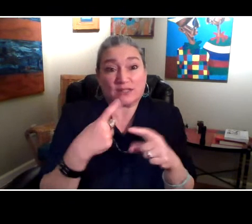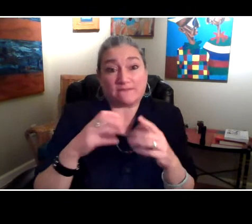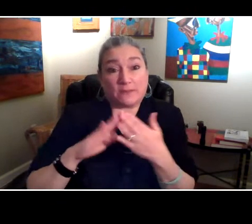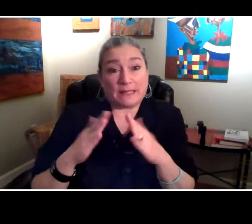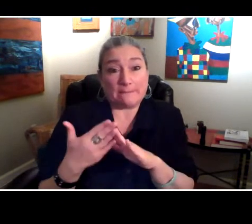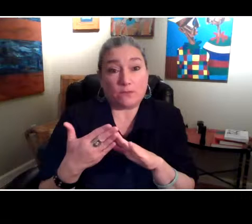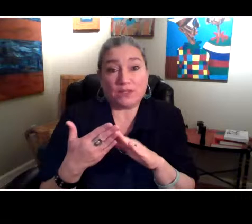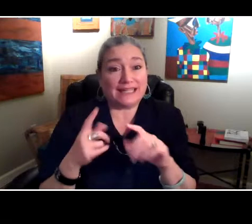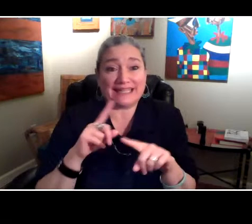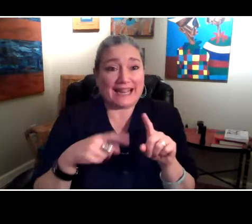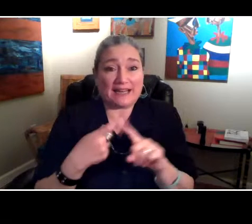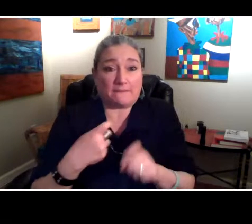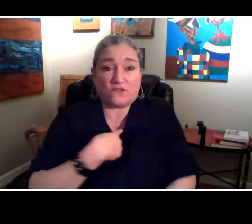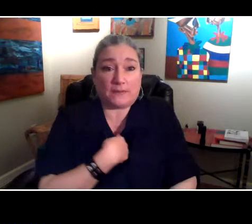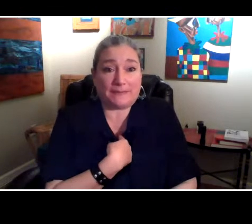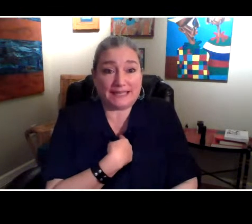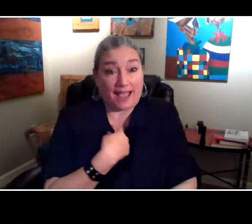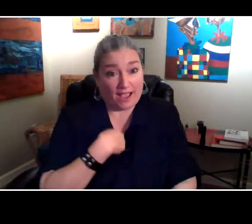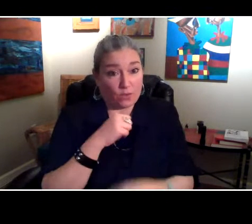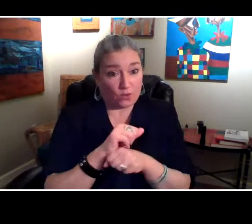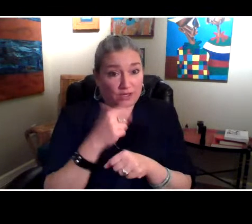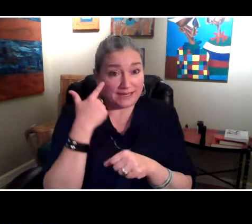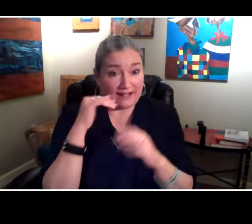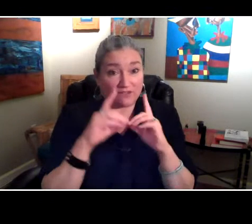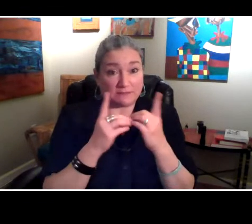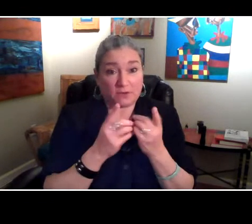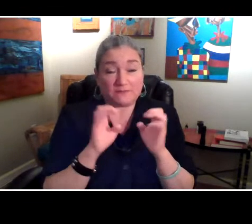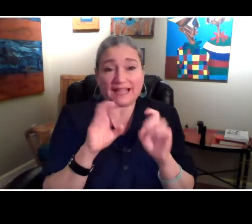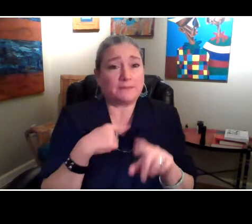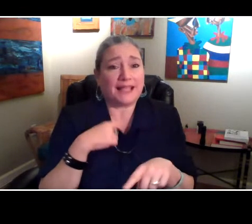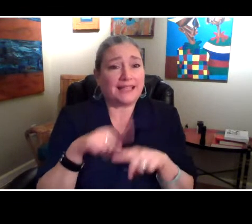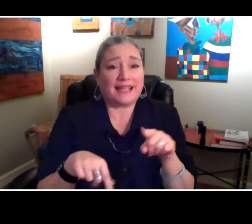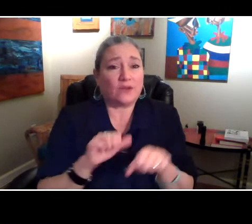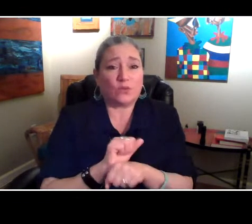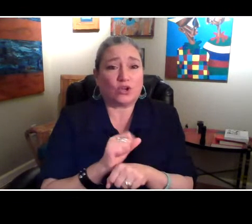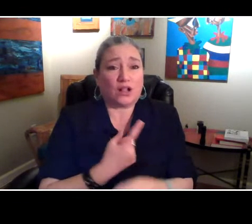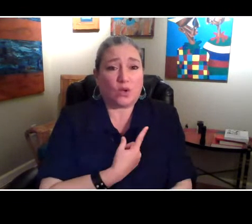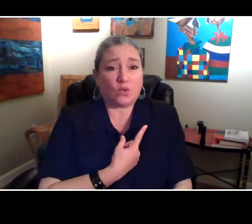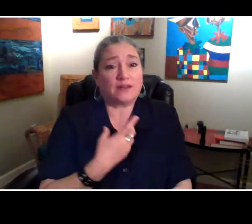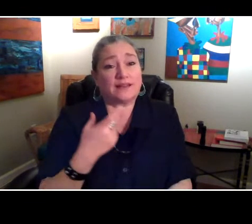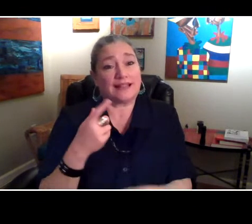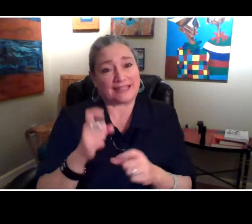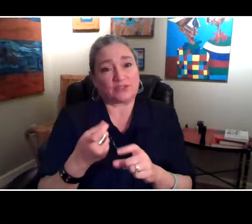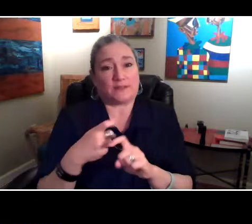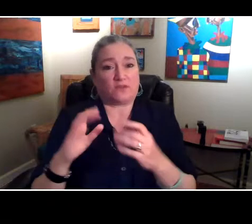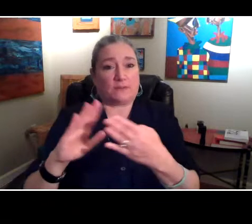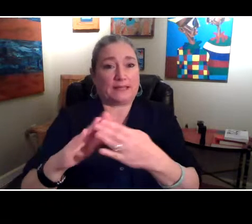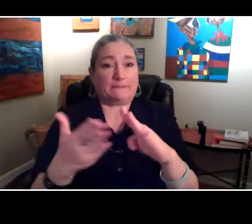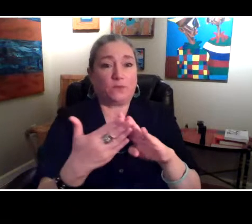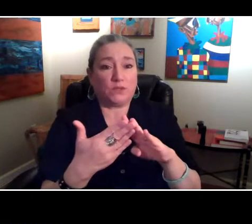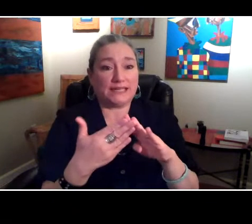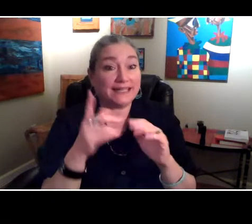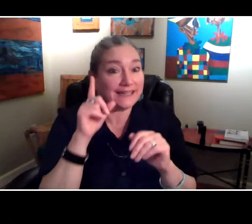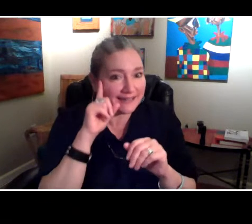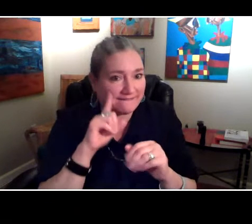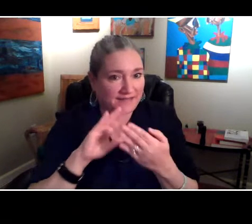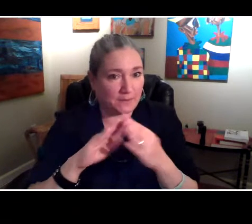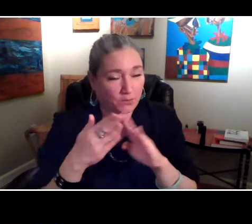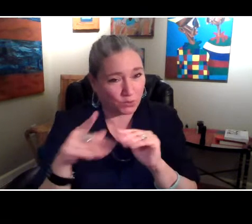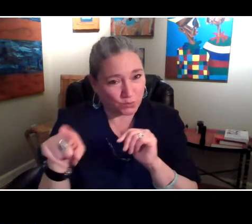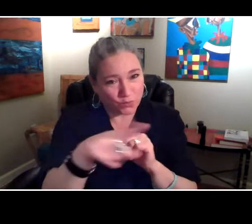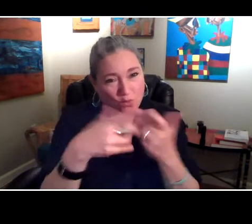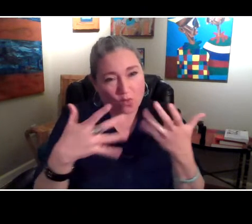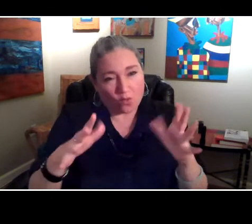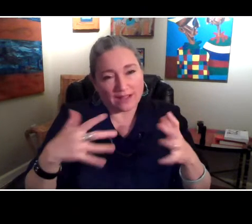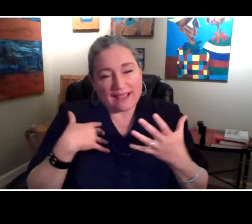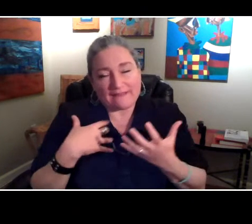to approach them about change. And it has to come from the community. It can't just come from me, because I work at the California Department of Education,